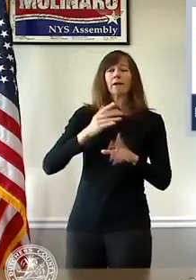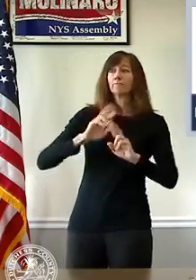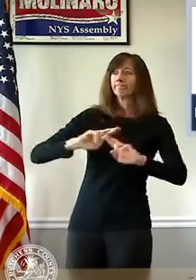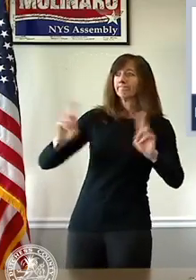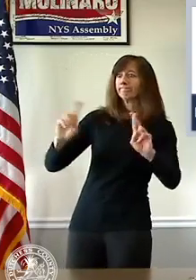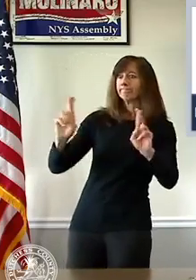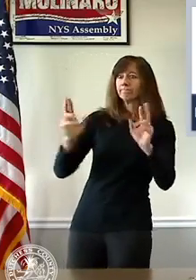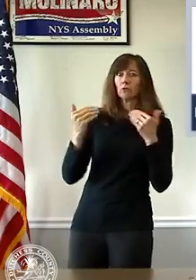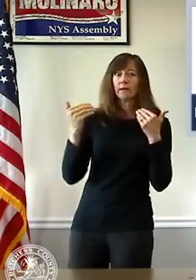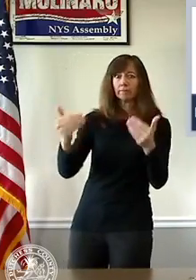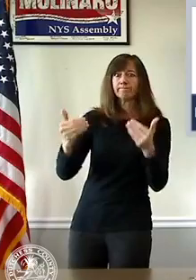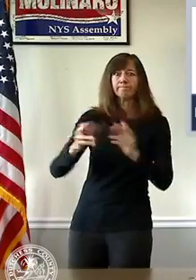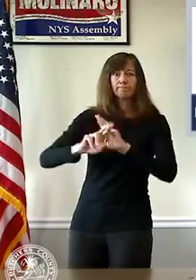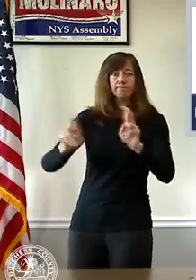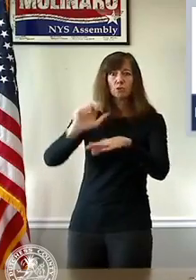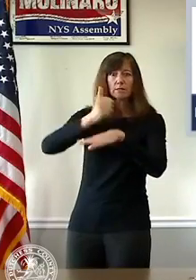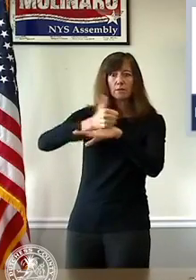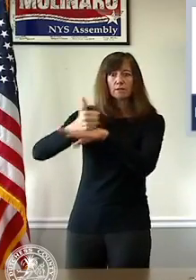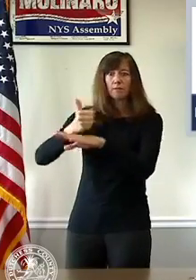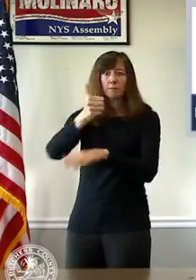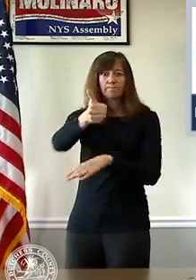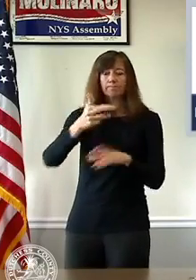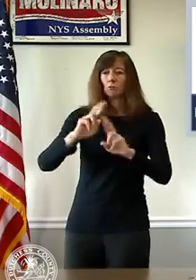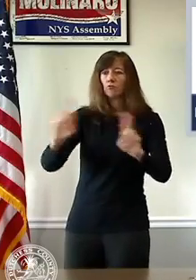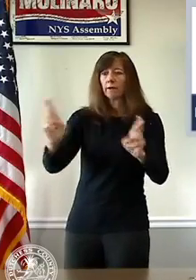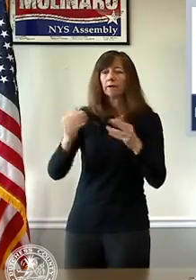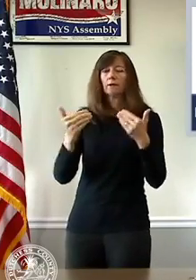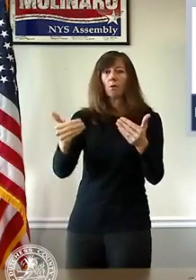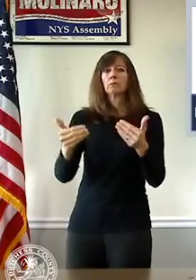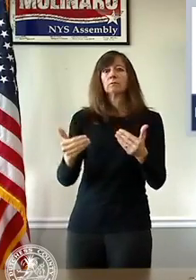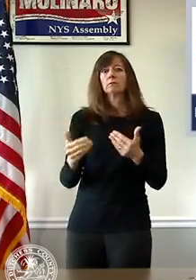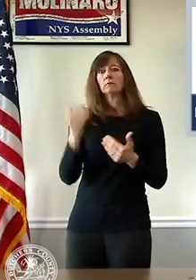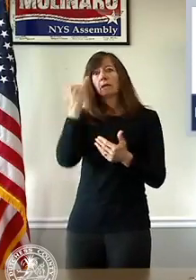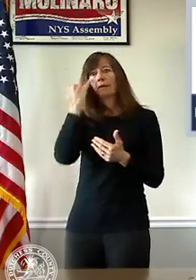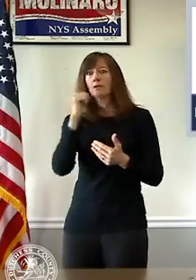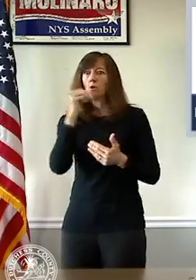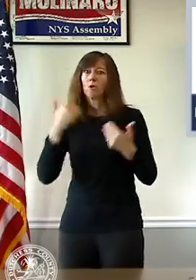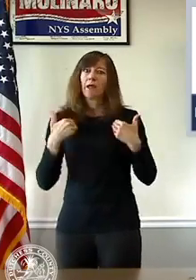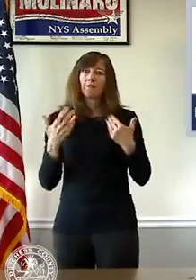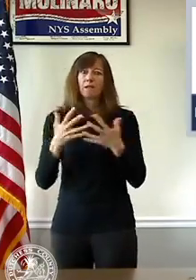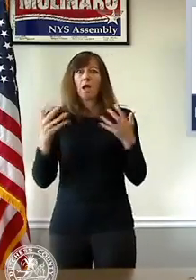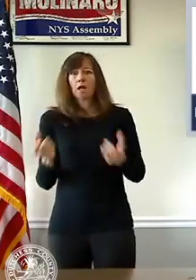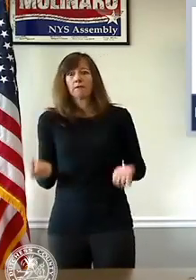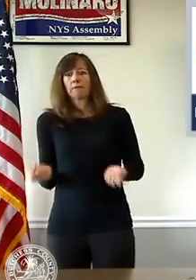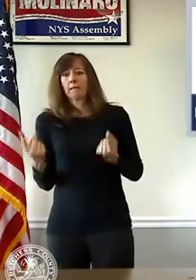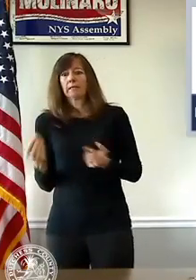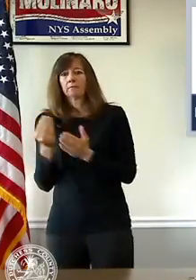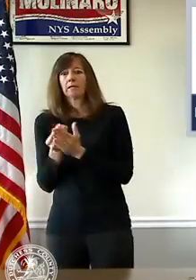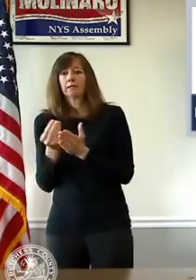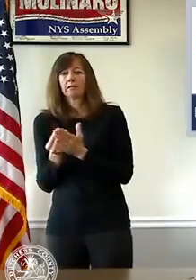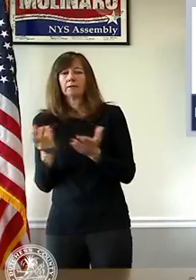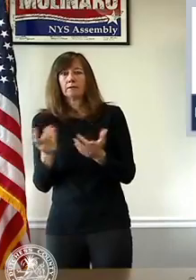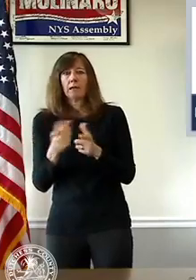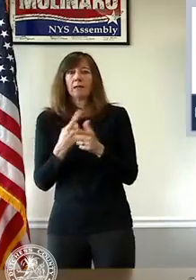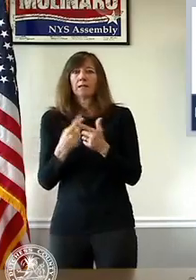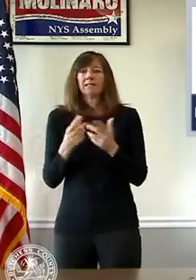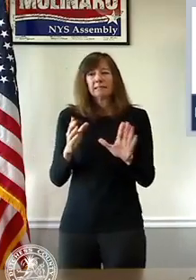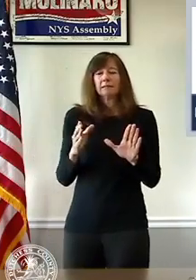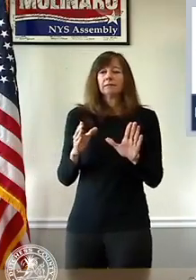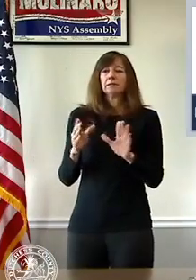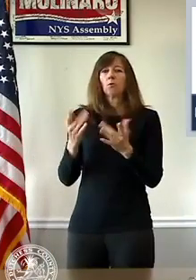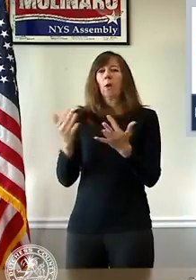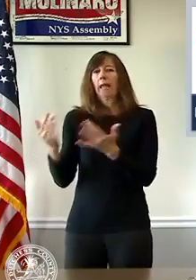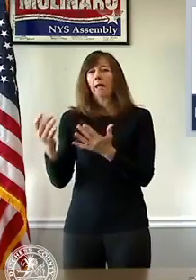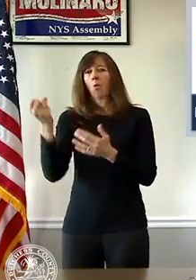go. You don't likely have a lot of resources to spend. I'd spend as little as possible preparing to reopen, and then as you reopen